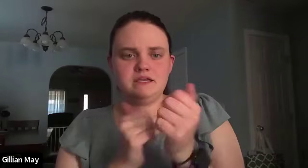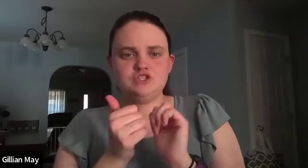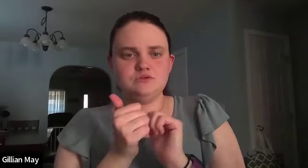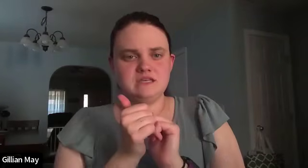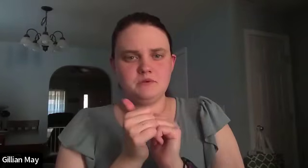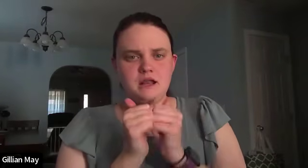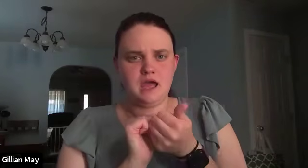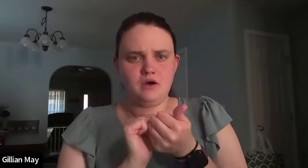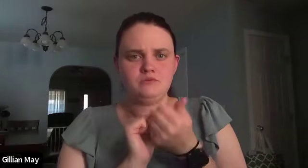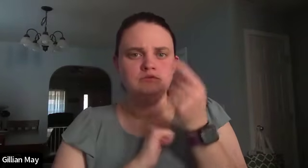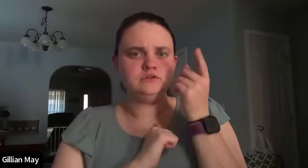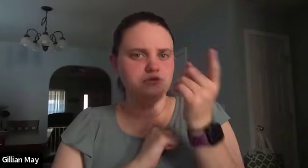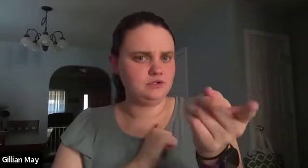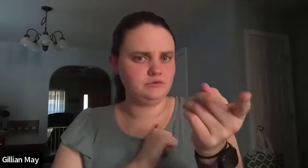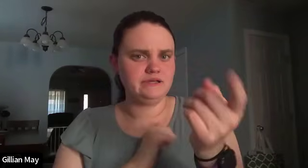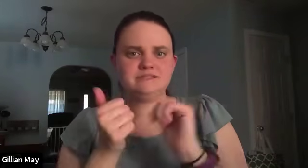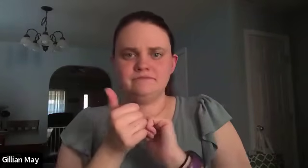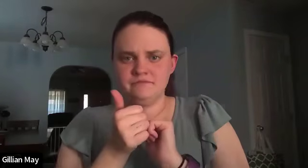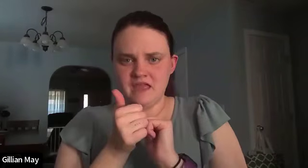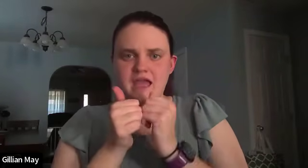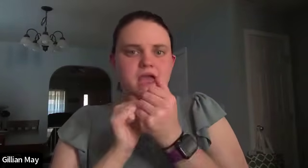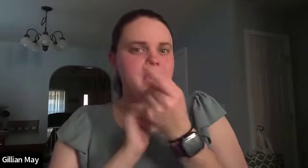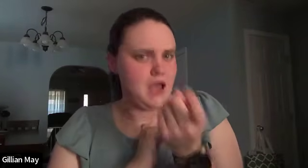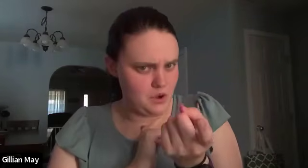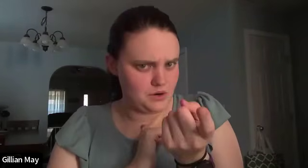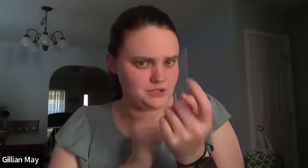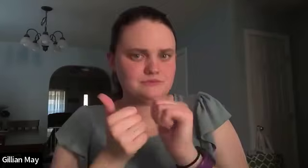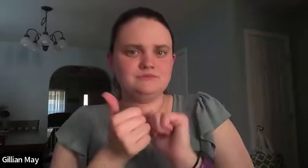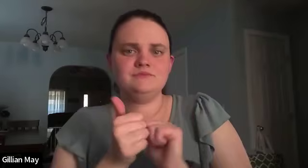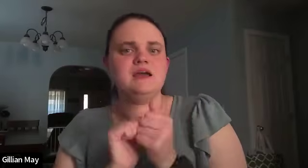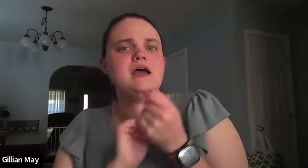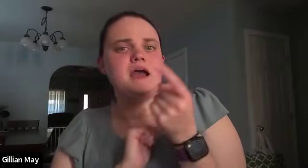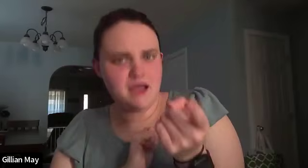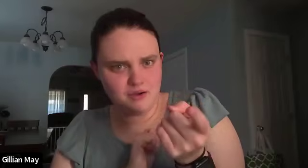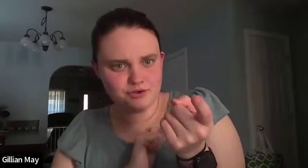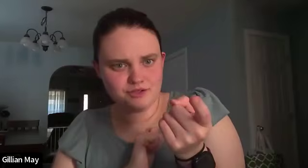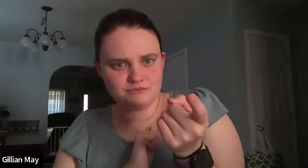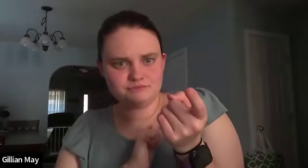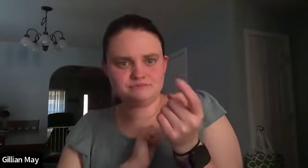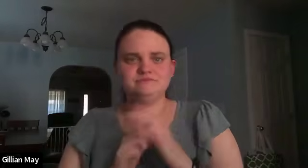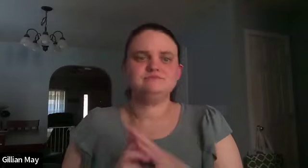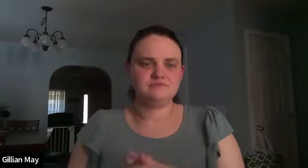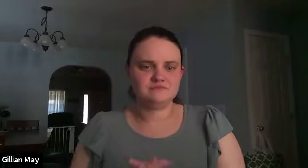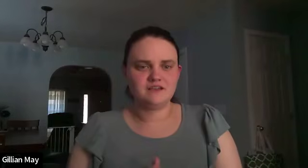like it's two separate. How you? It's how are you? How are you?